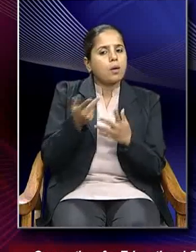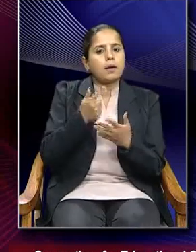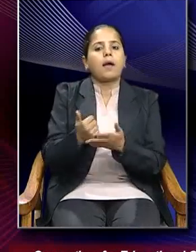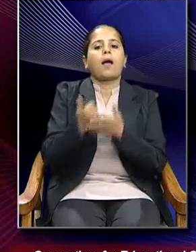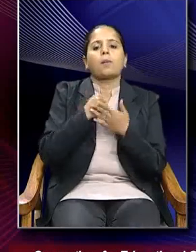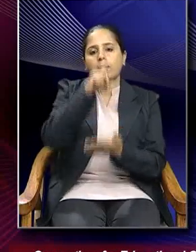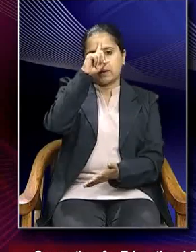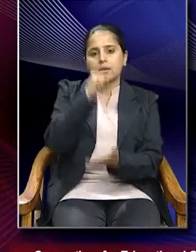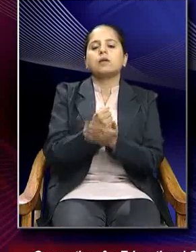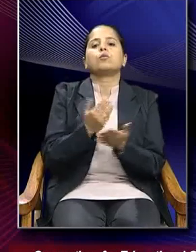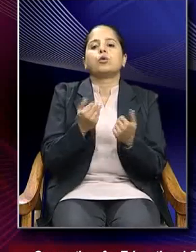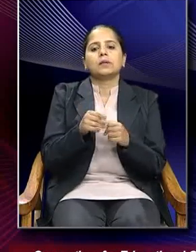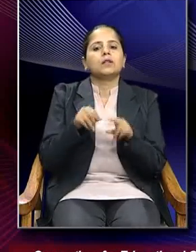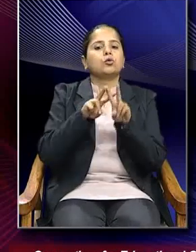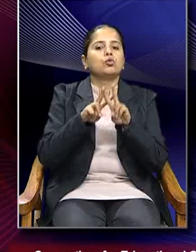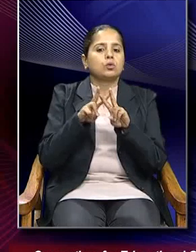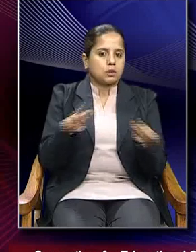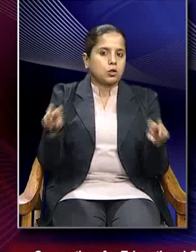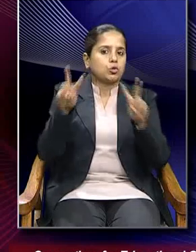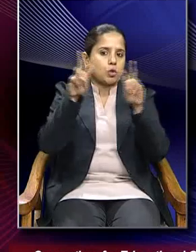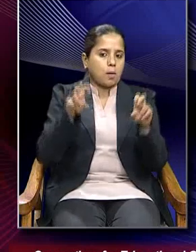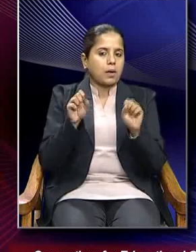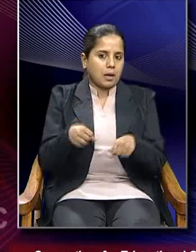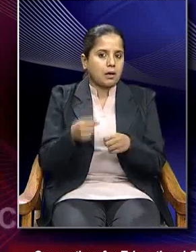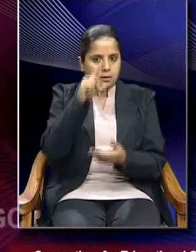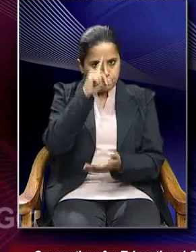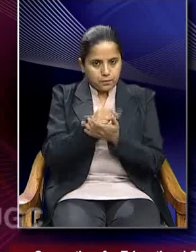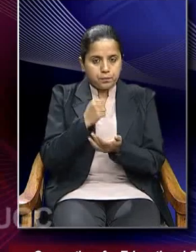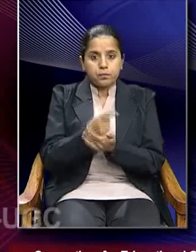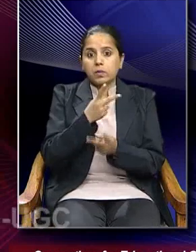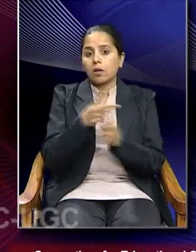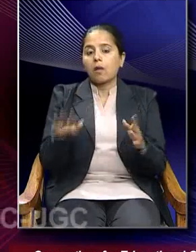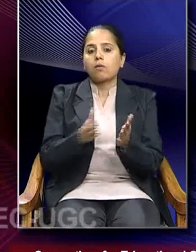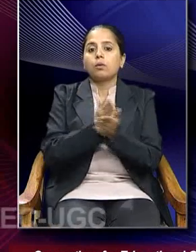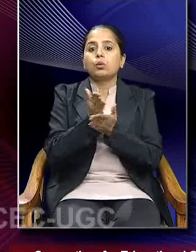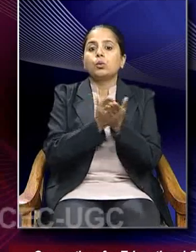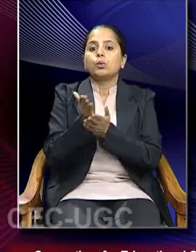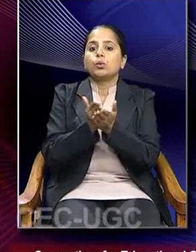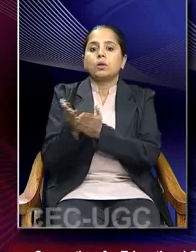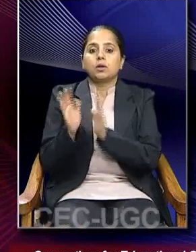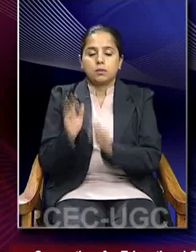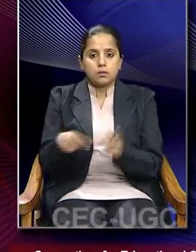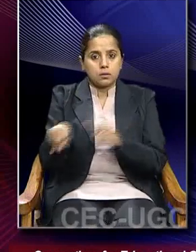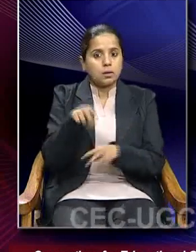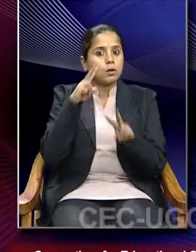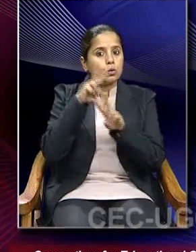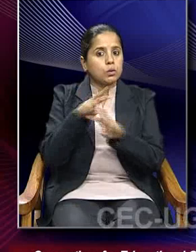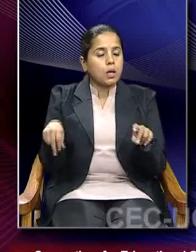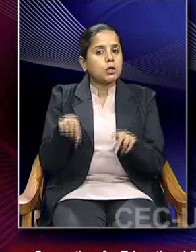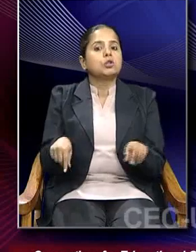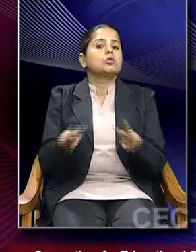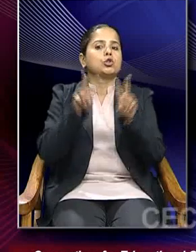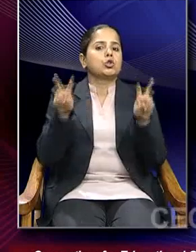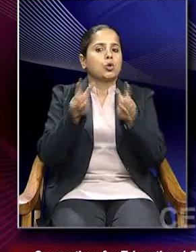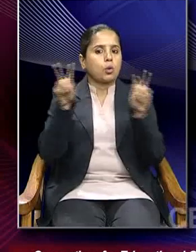to decide the research topic. There are kind of different ways in which the research topics